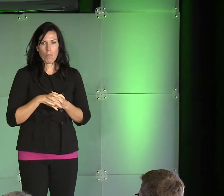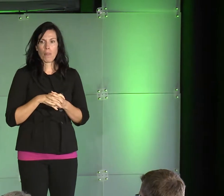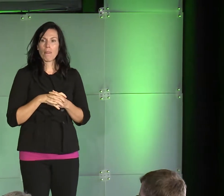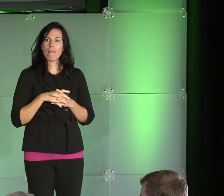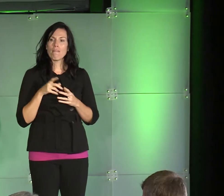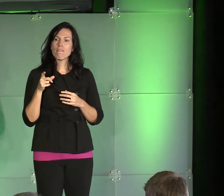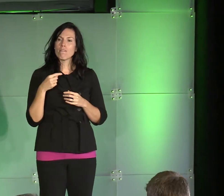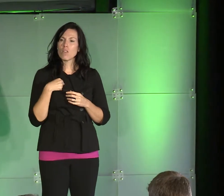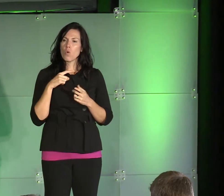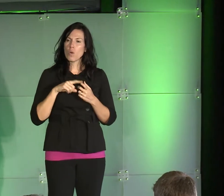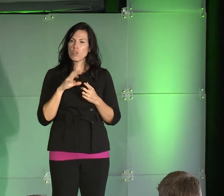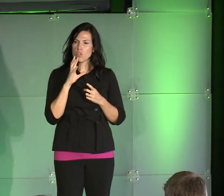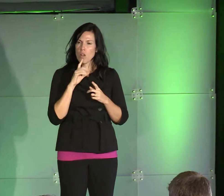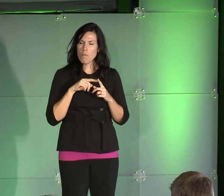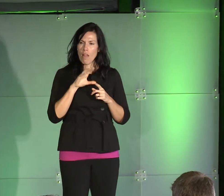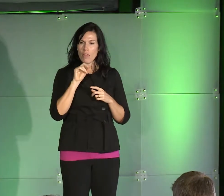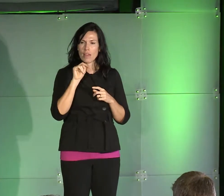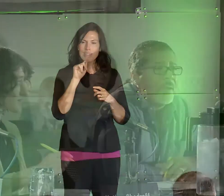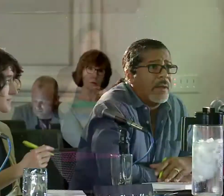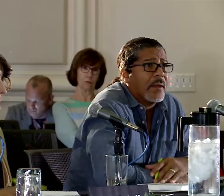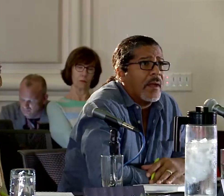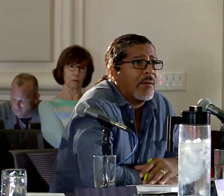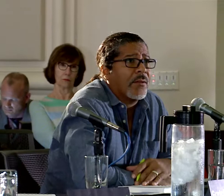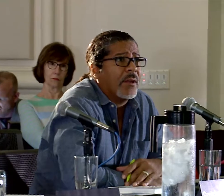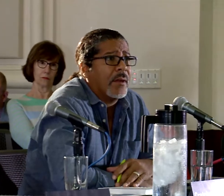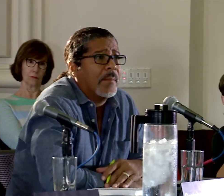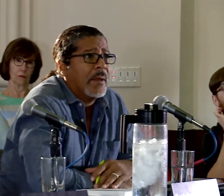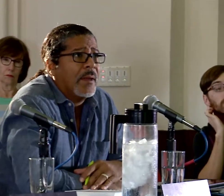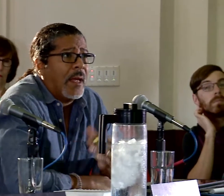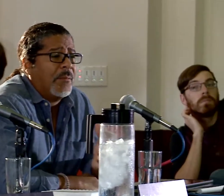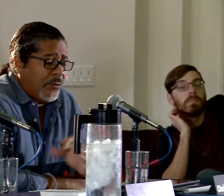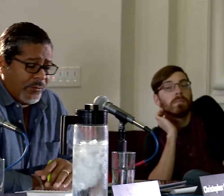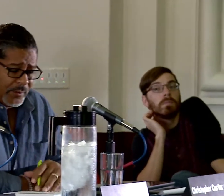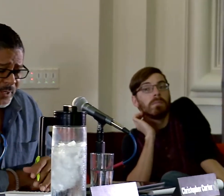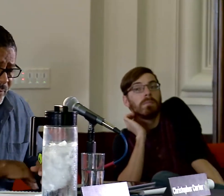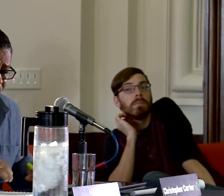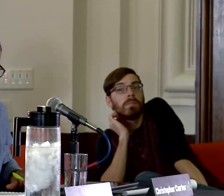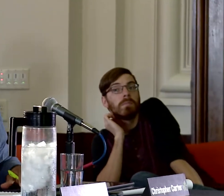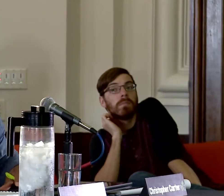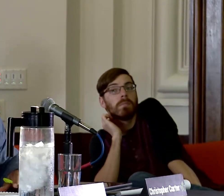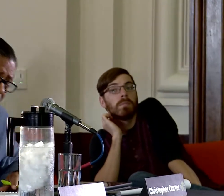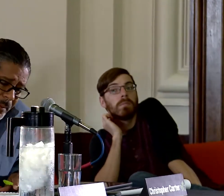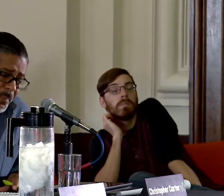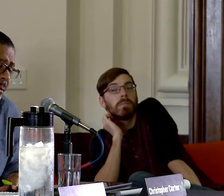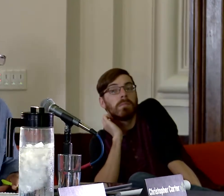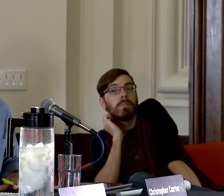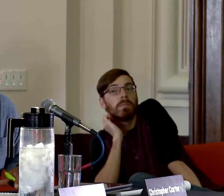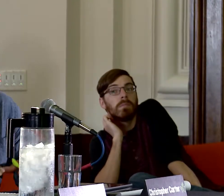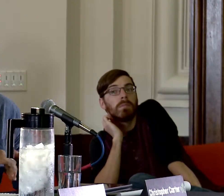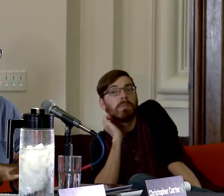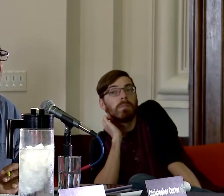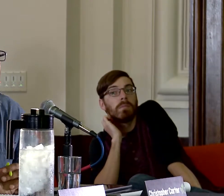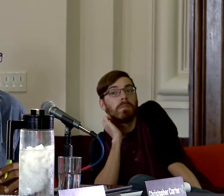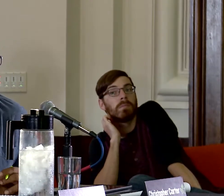Yeah, I just want to, when you talk about the containers, I mean, I love your idea. Thank you. Actually, I'm using containers as building